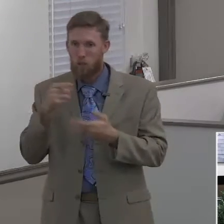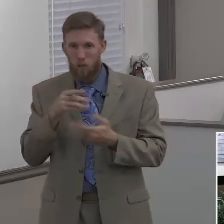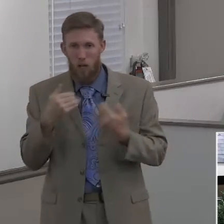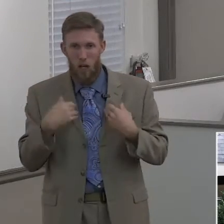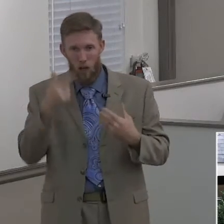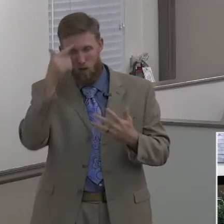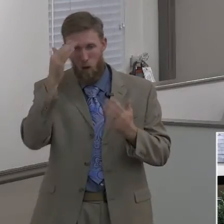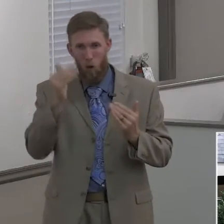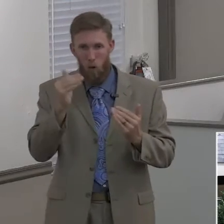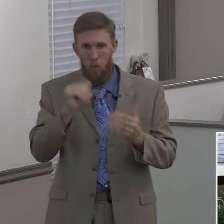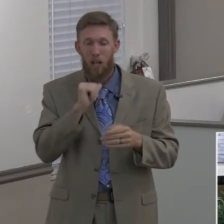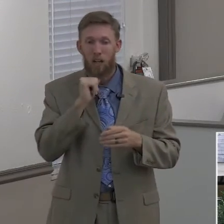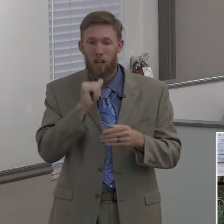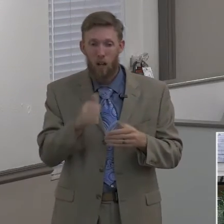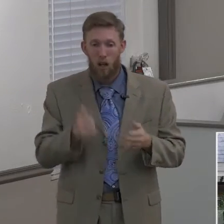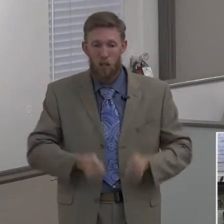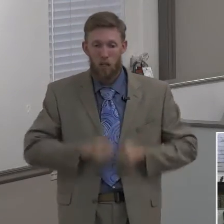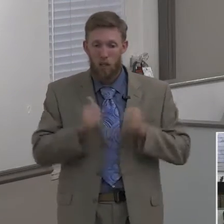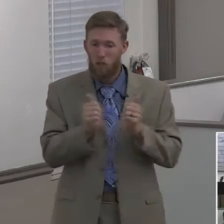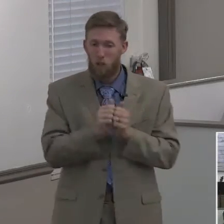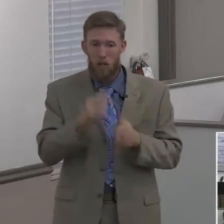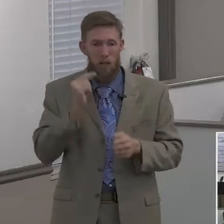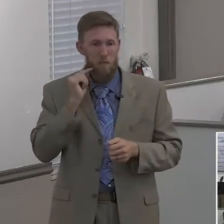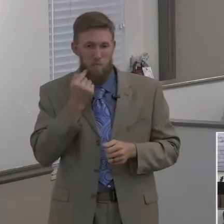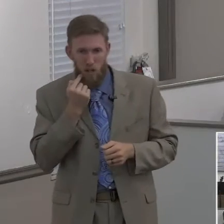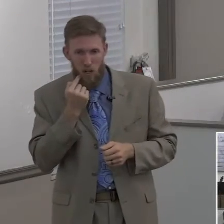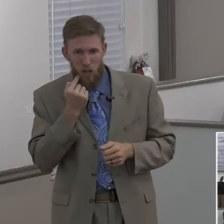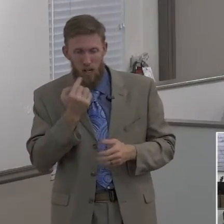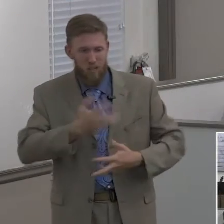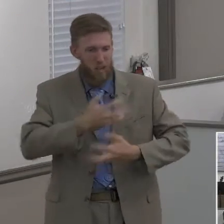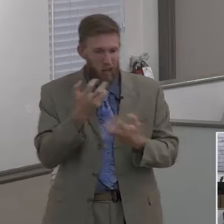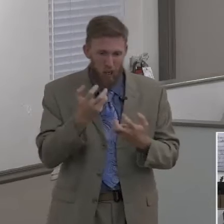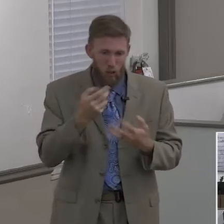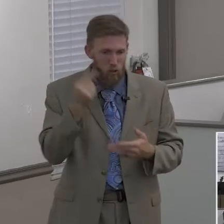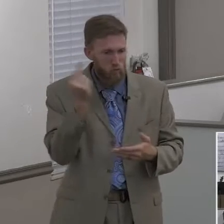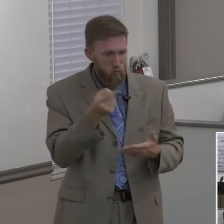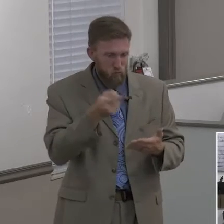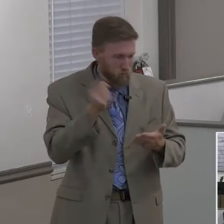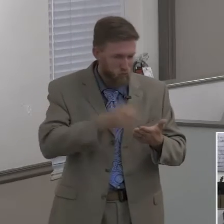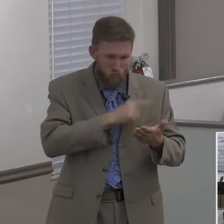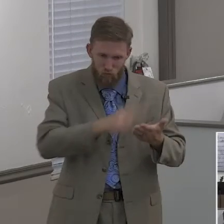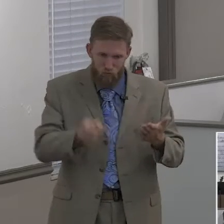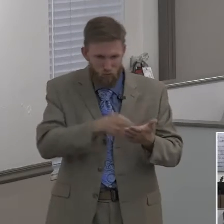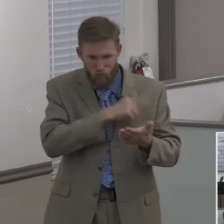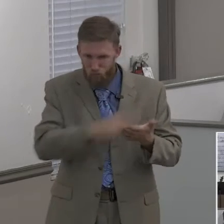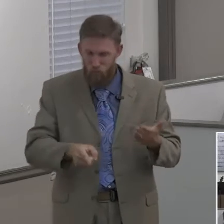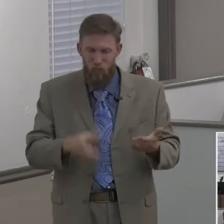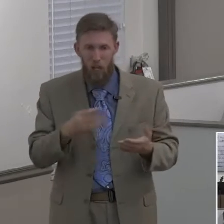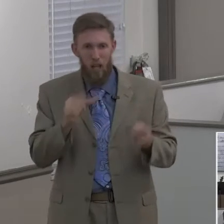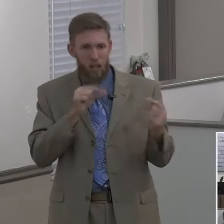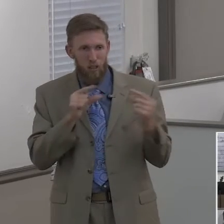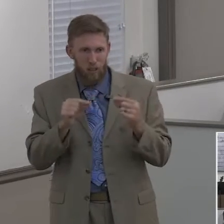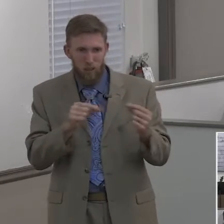He doesn't want you to live in bitterness and its friends, anger, criticism, and gossip, and frustration.